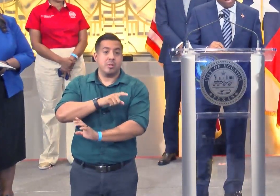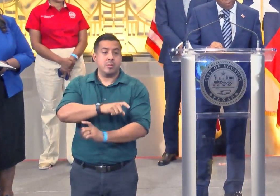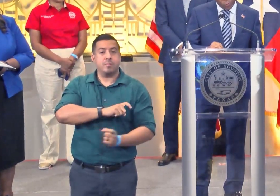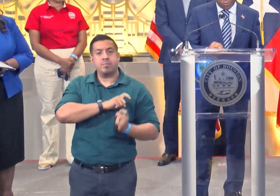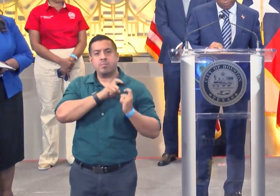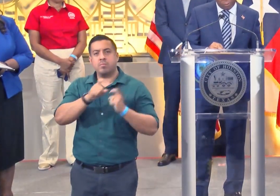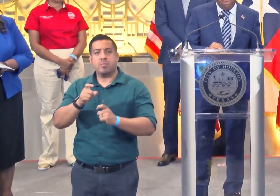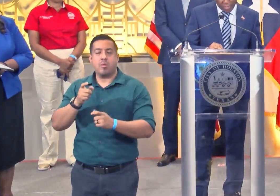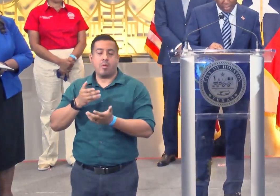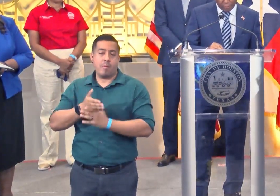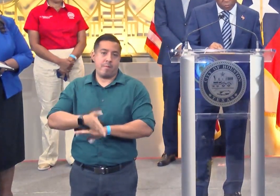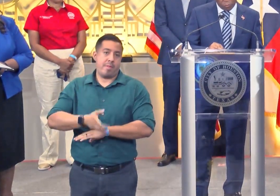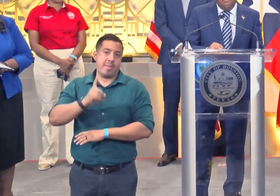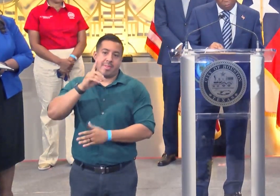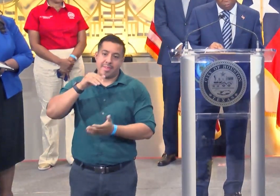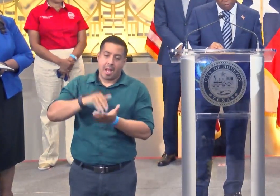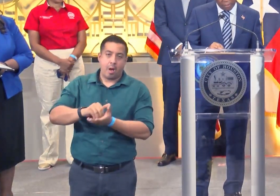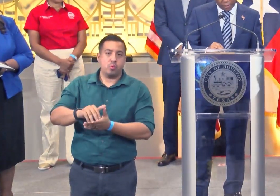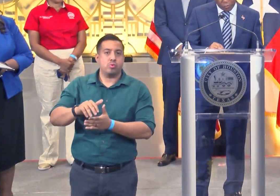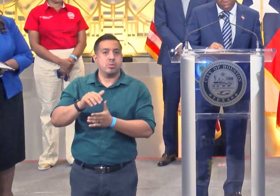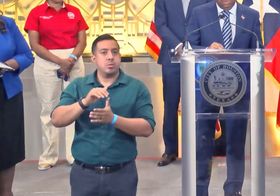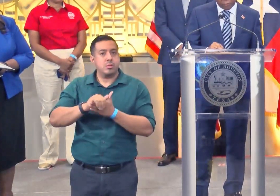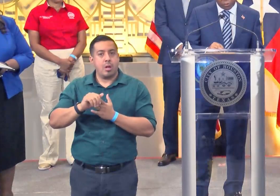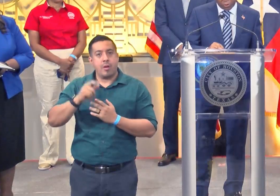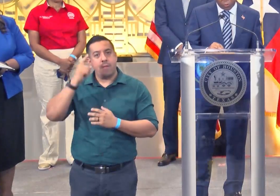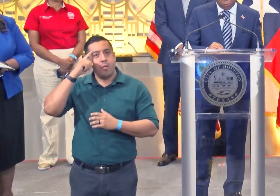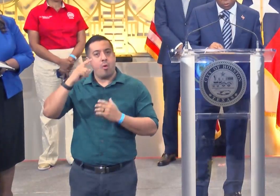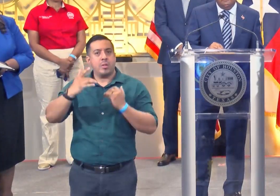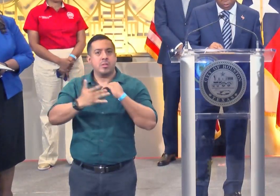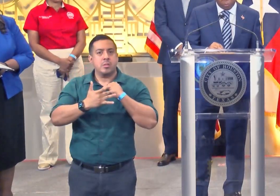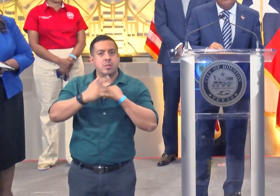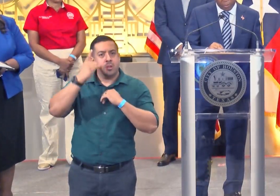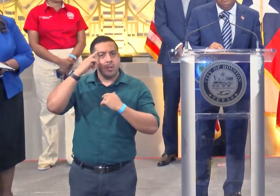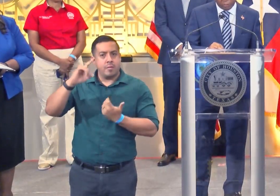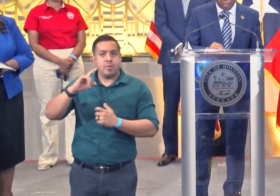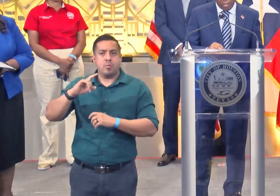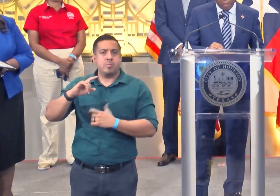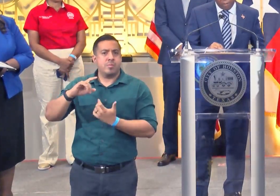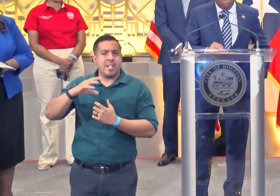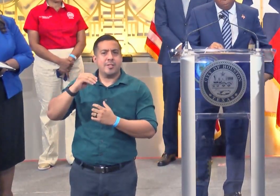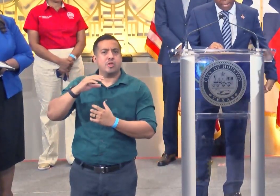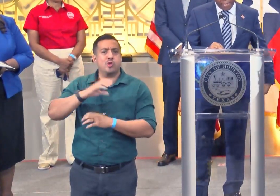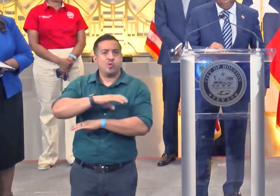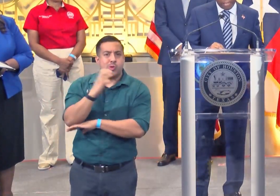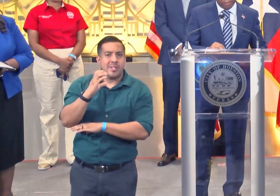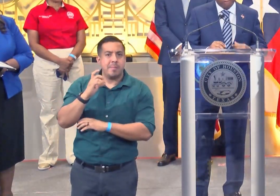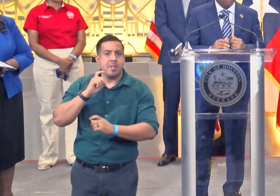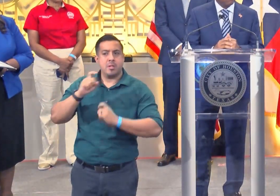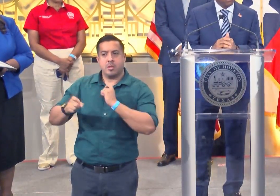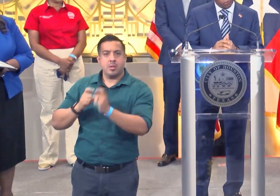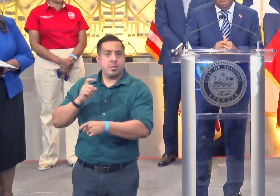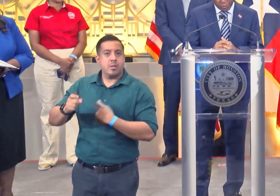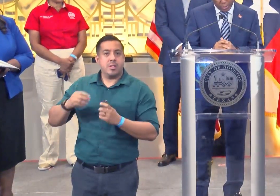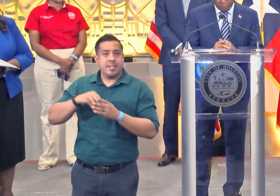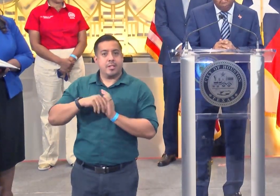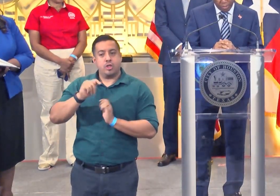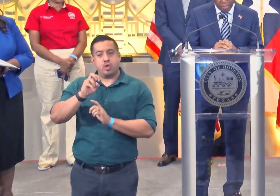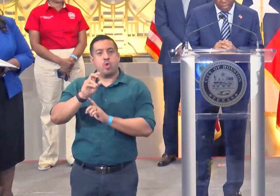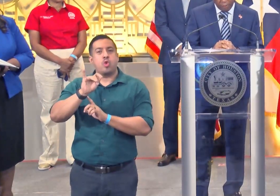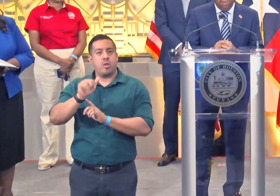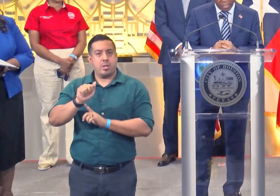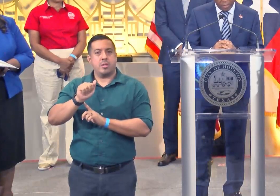donated thousands of dollars worth of electronics for children's Christmas presents that were passed out at the Toyota